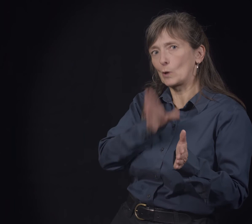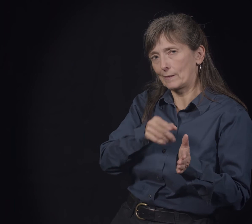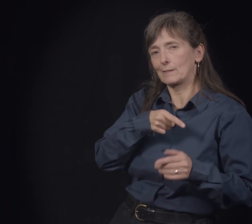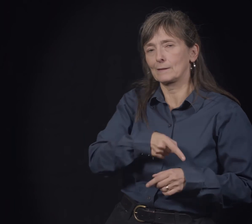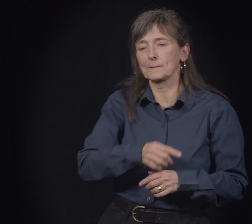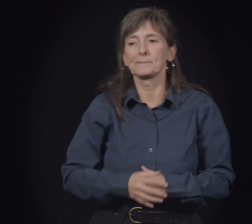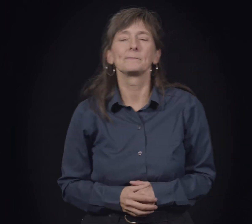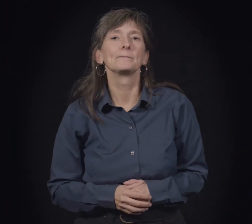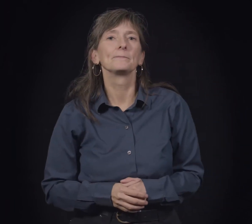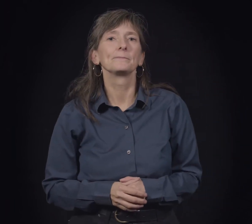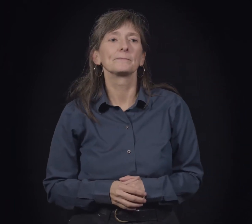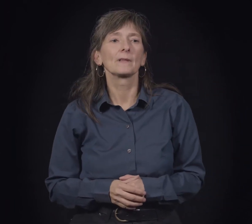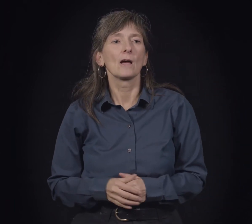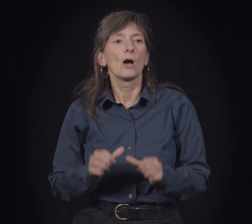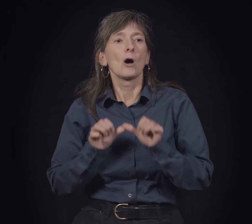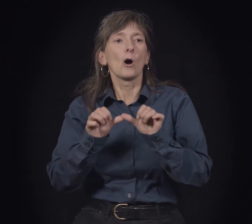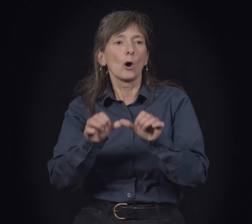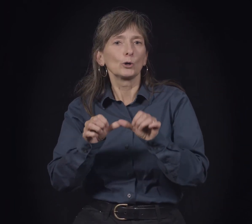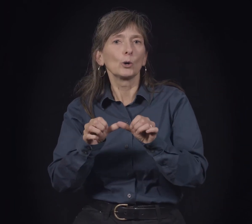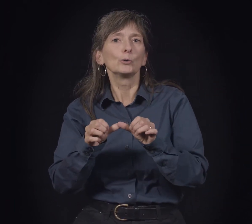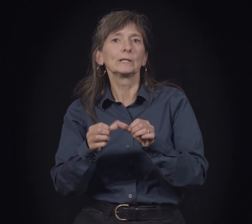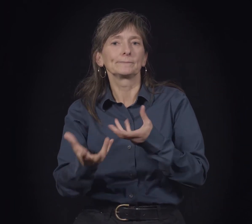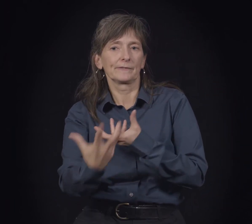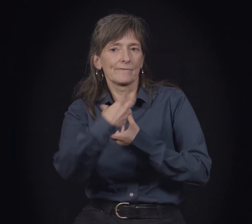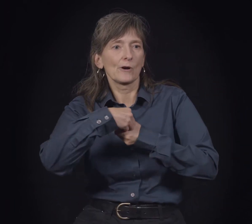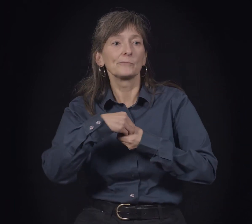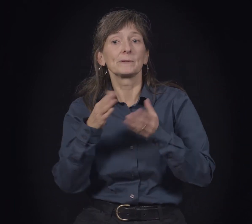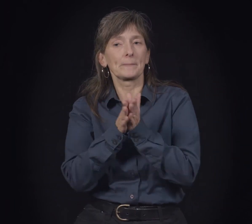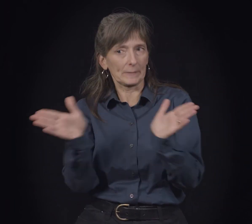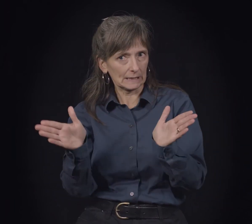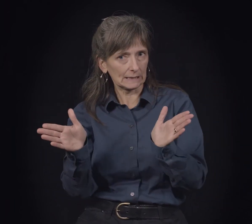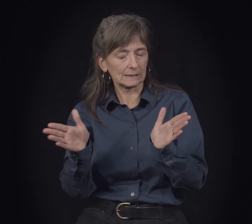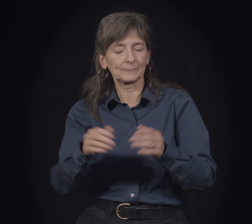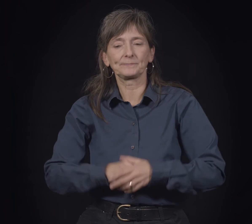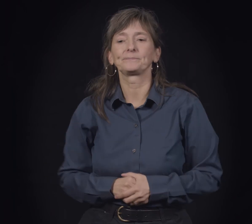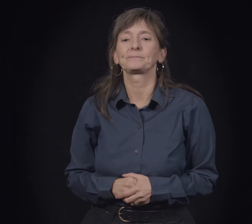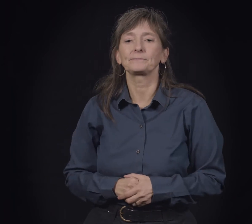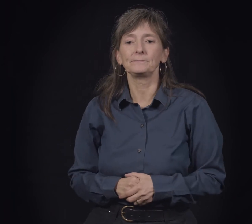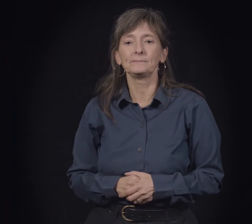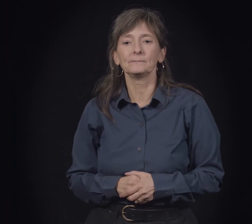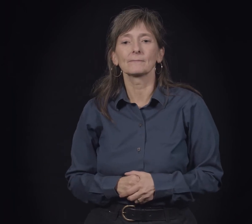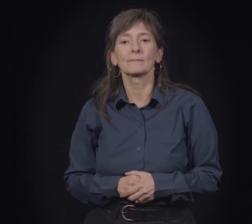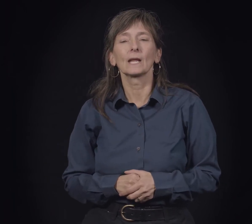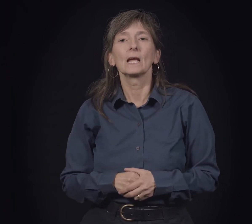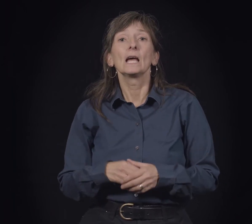Incorporate the role of champion, ambassador, and the promotion of accessibility legislation as part of